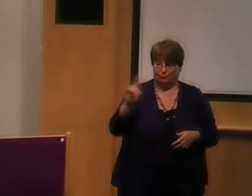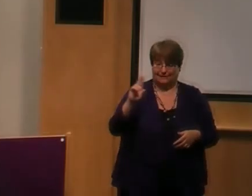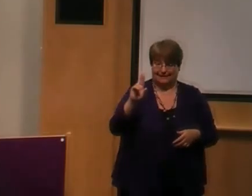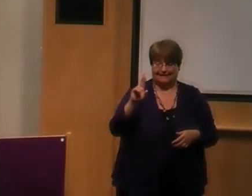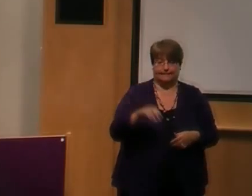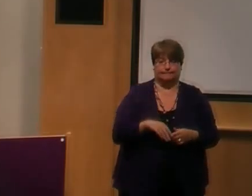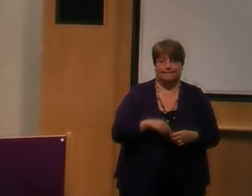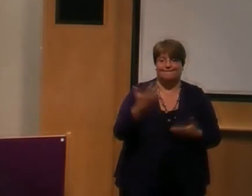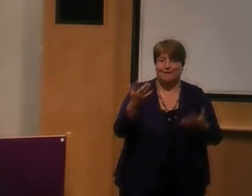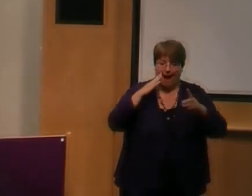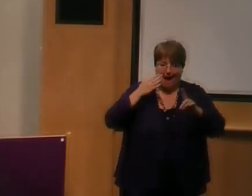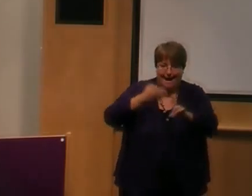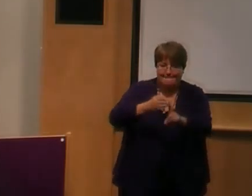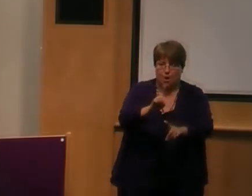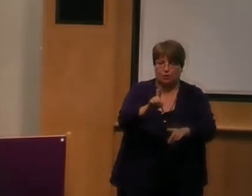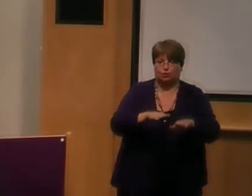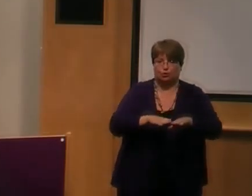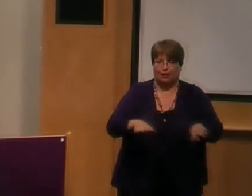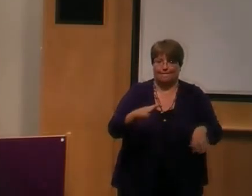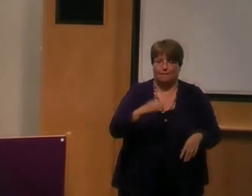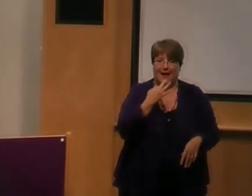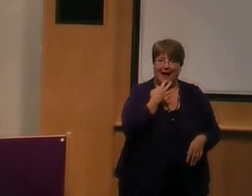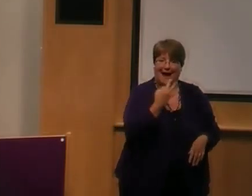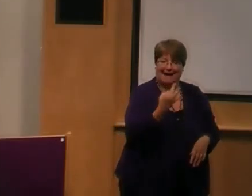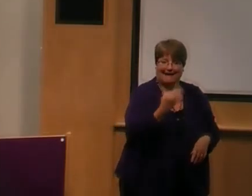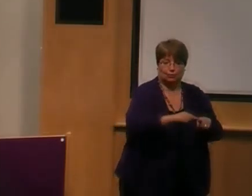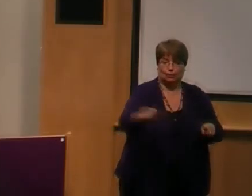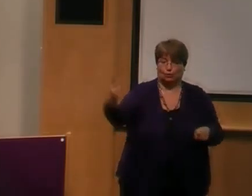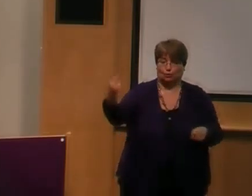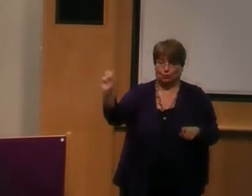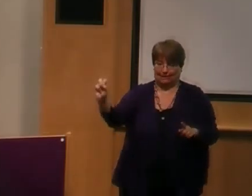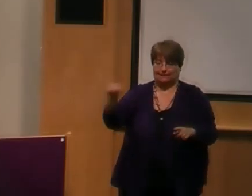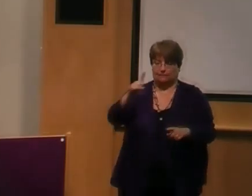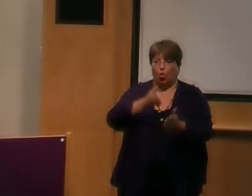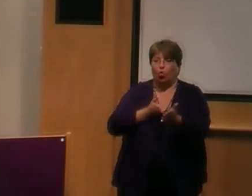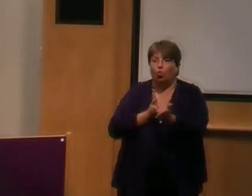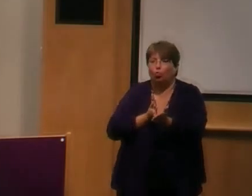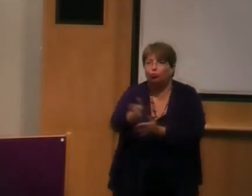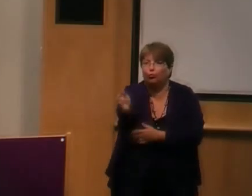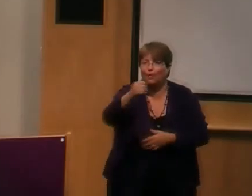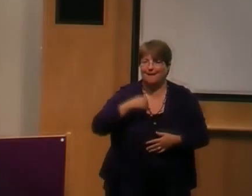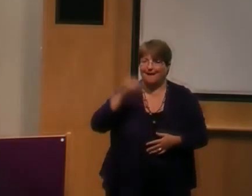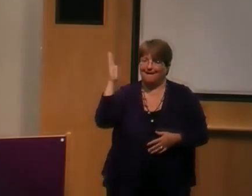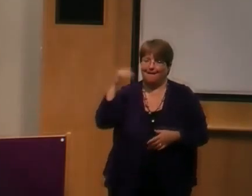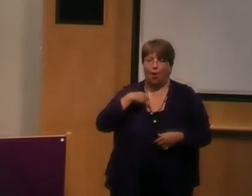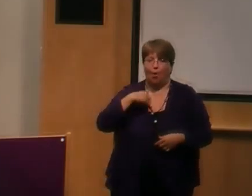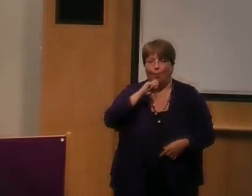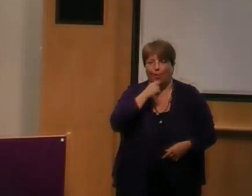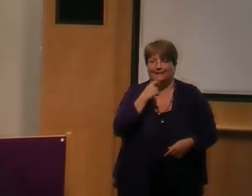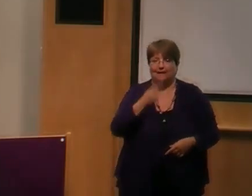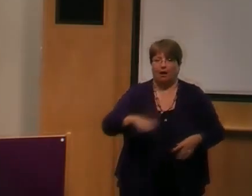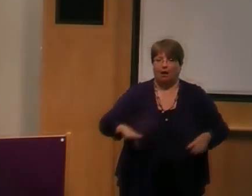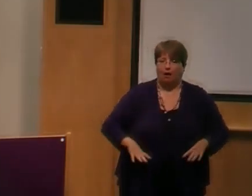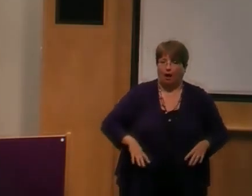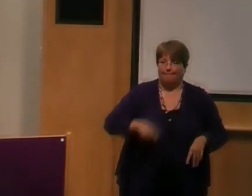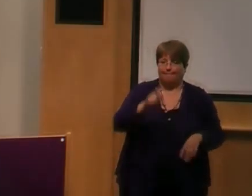We've been funded by the daughter, and it's in the young deaf people aged 8 to 20. And through this presentation, I will just